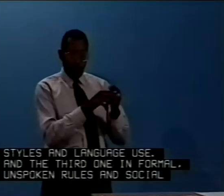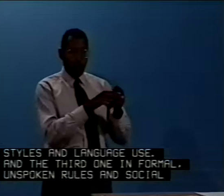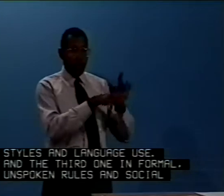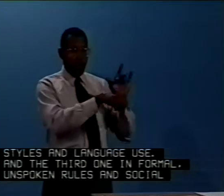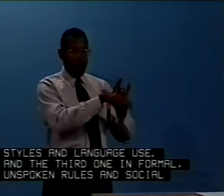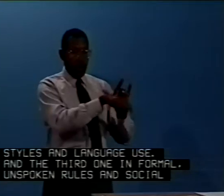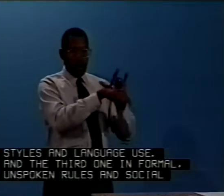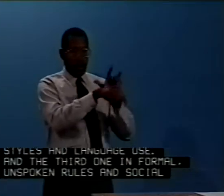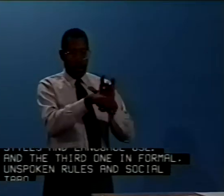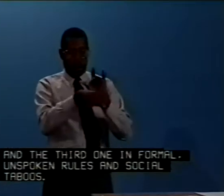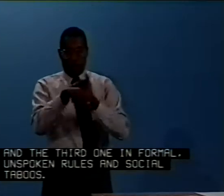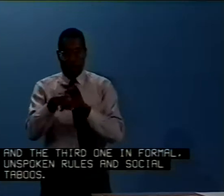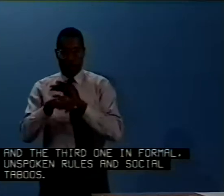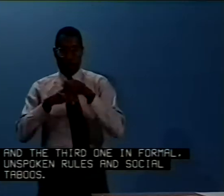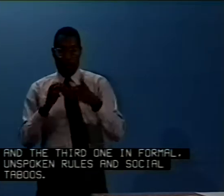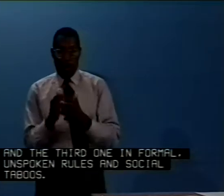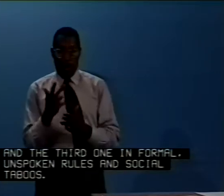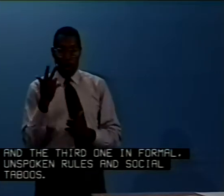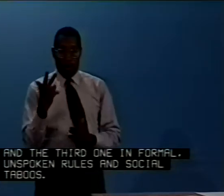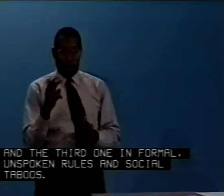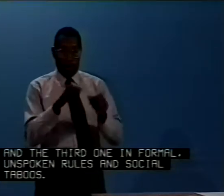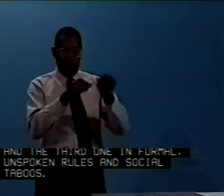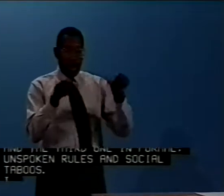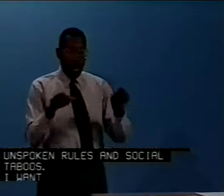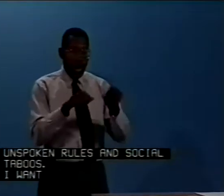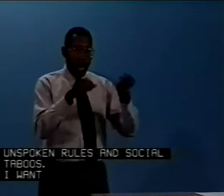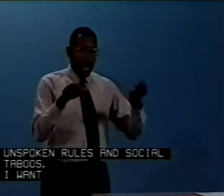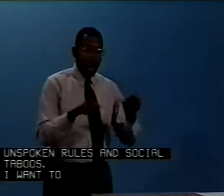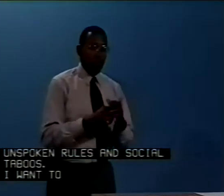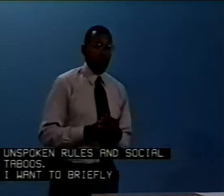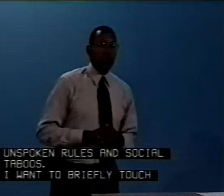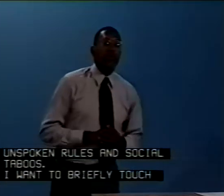I want to briefly touch on each of these three areas.